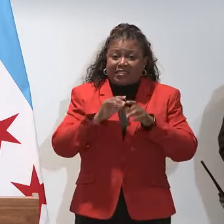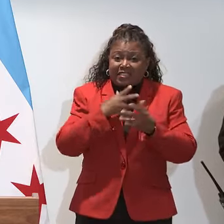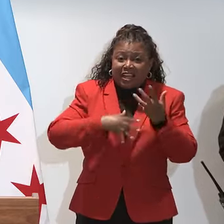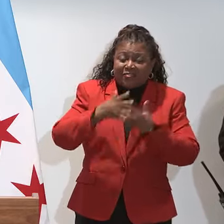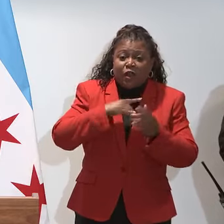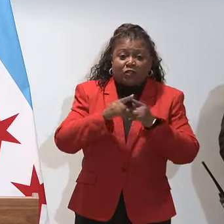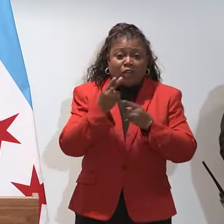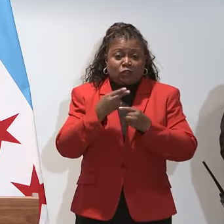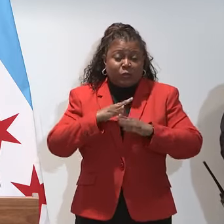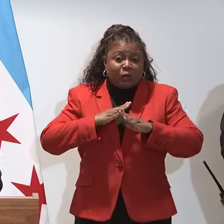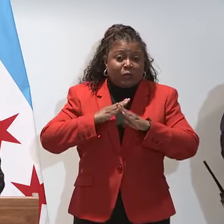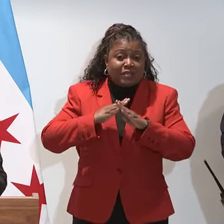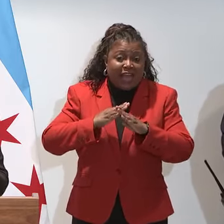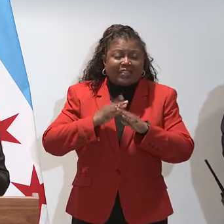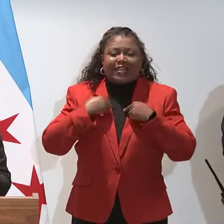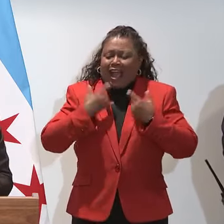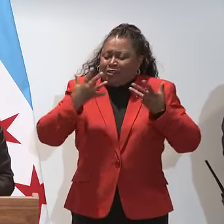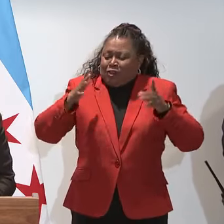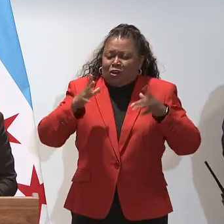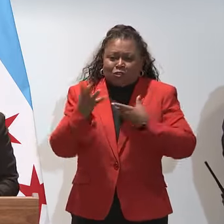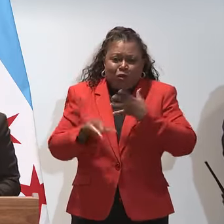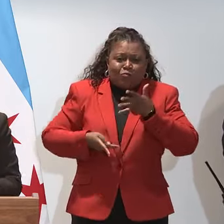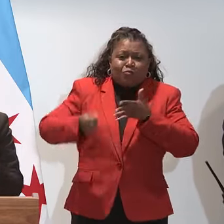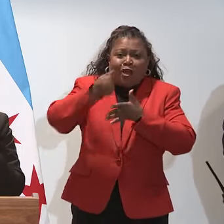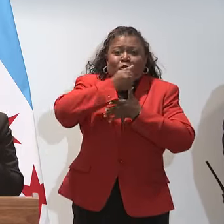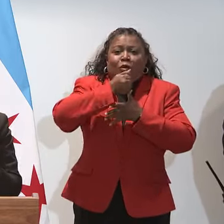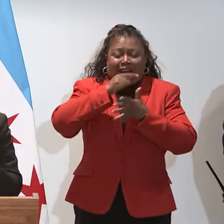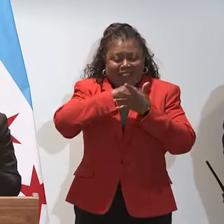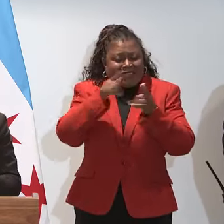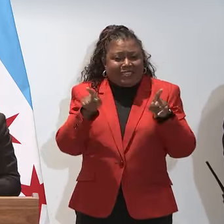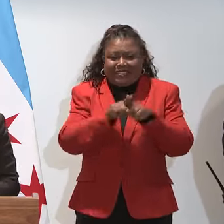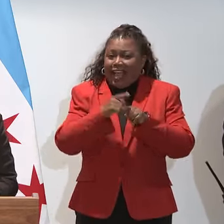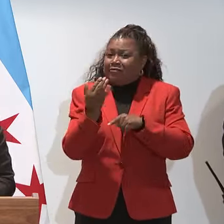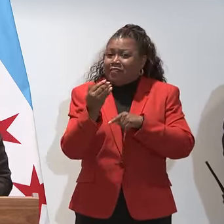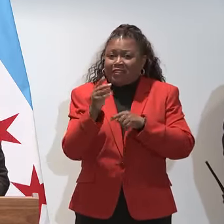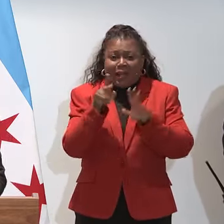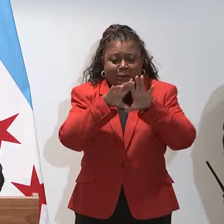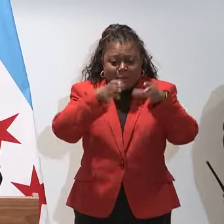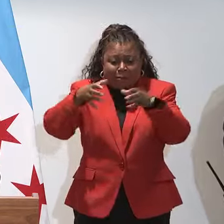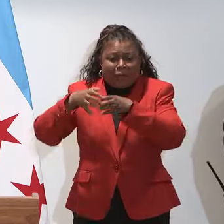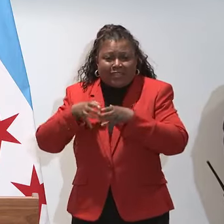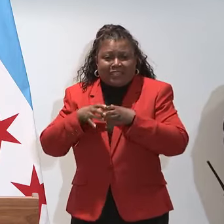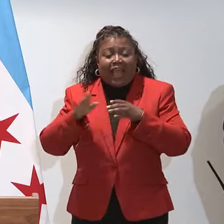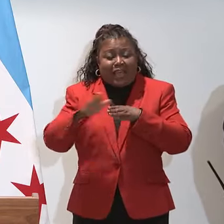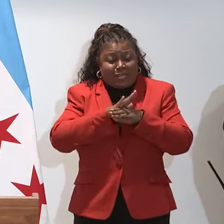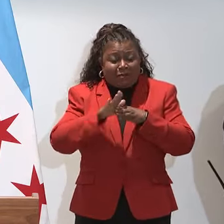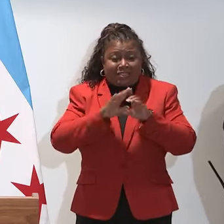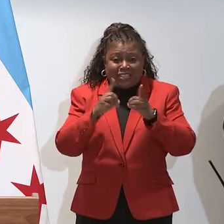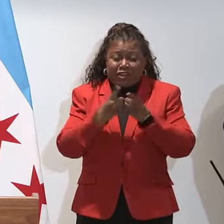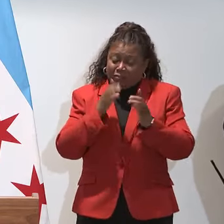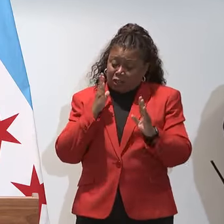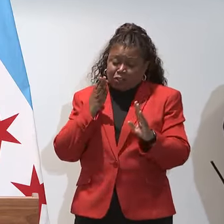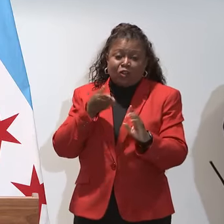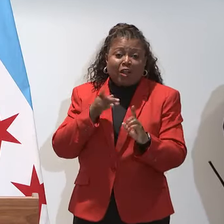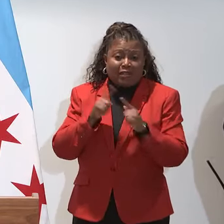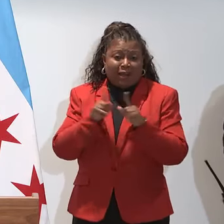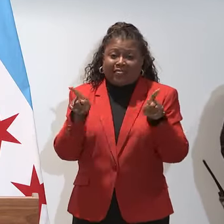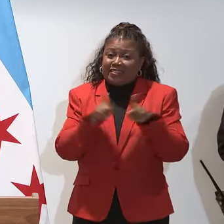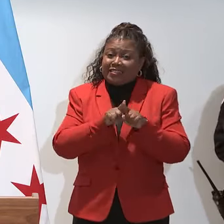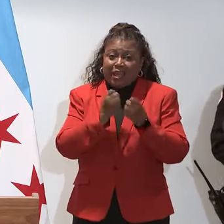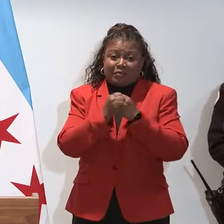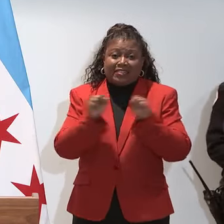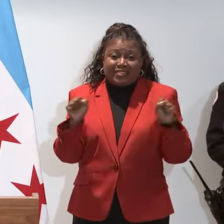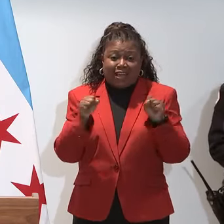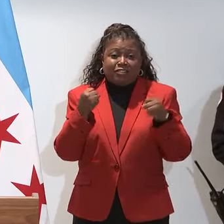Affairs and Consumer Protection has also prioritized these same 15 beats and business districts targeted by the same